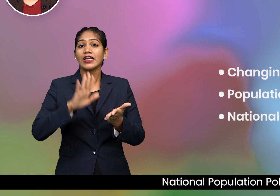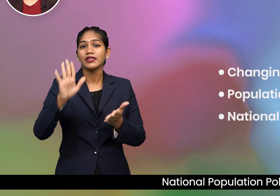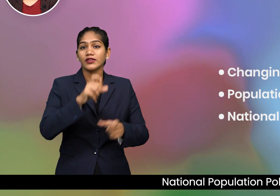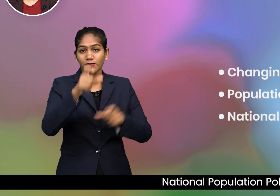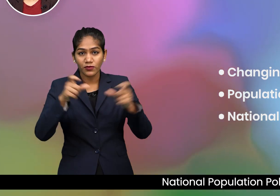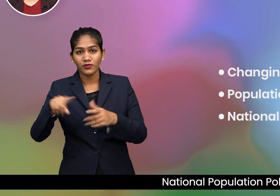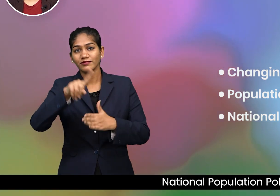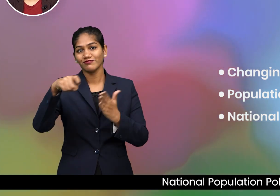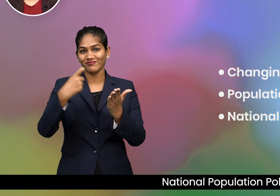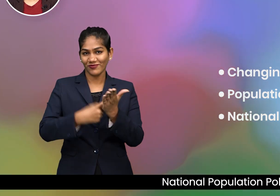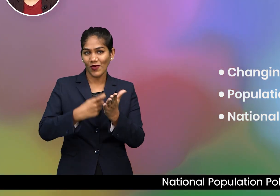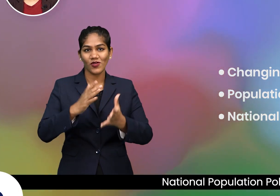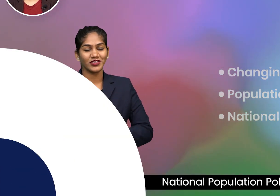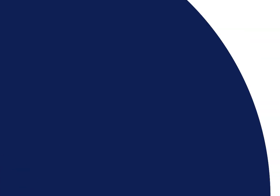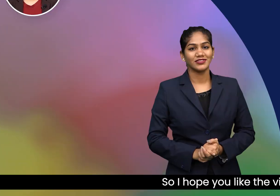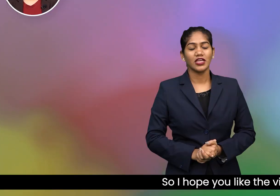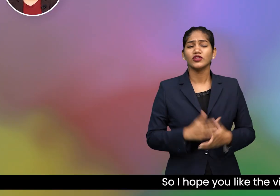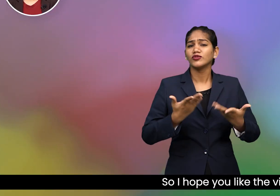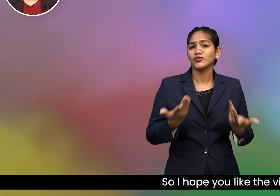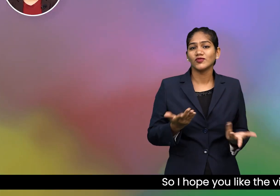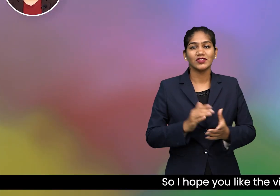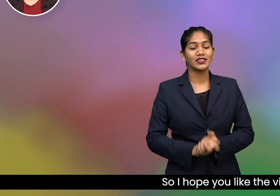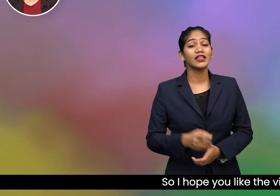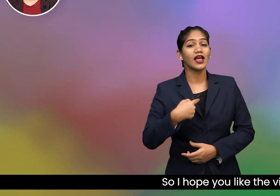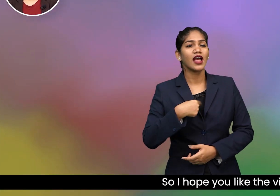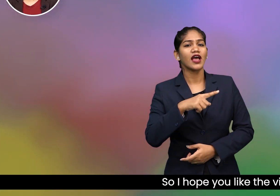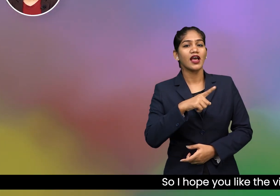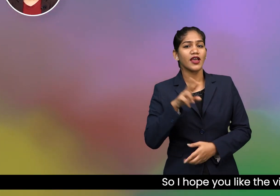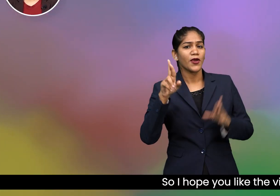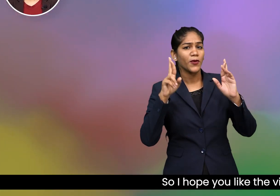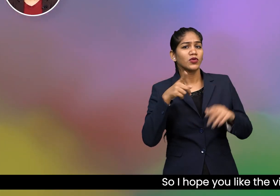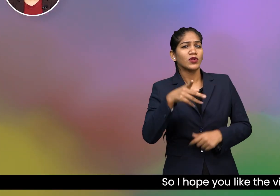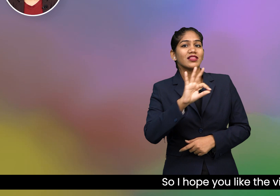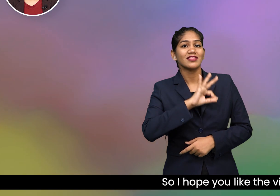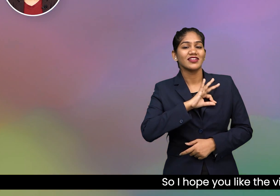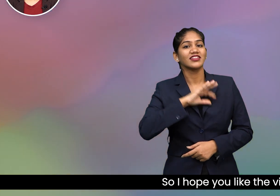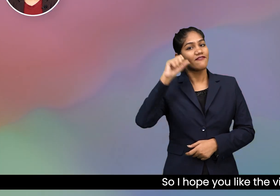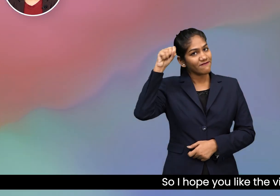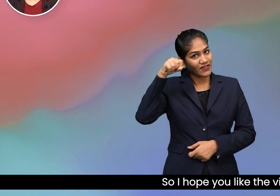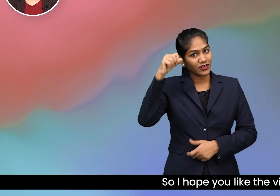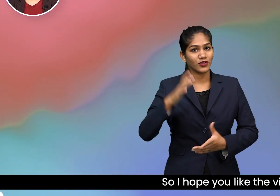national population policy. So, I hope you liked the video.